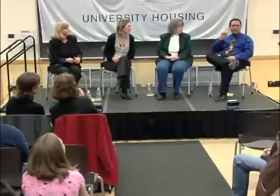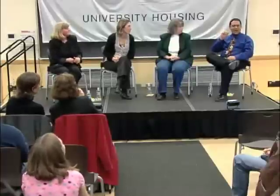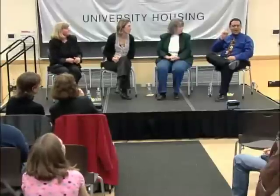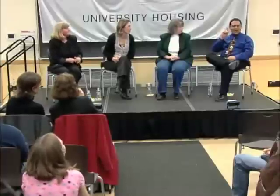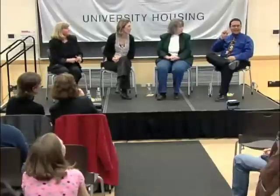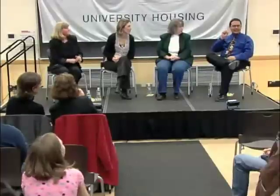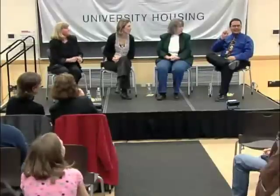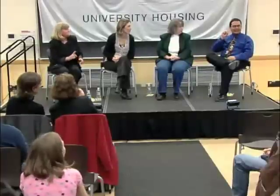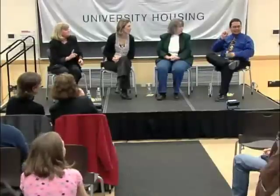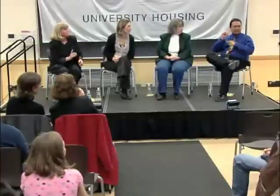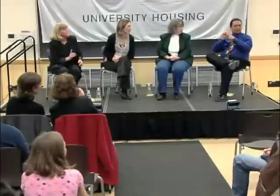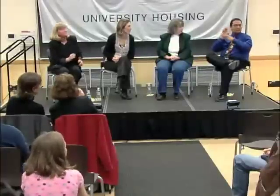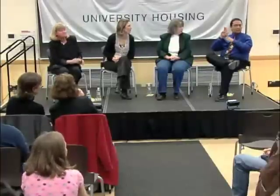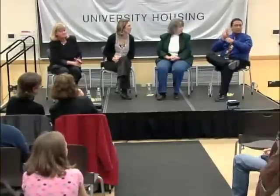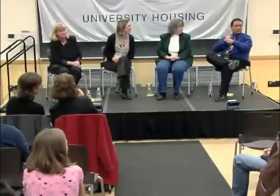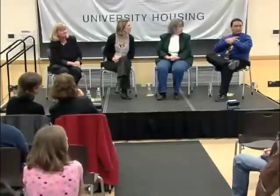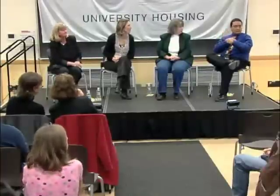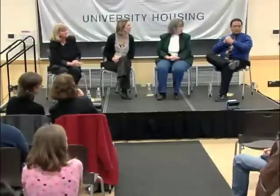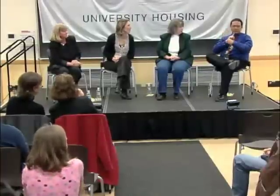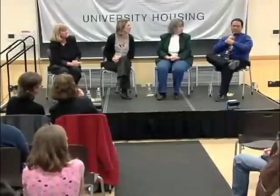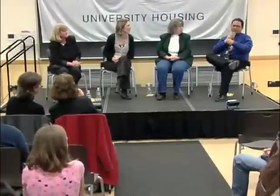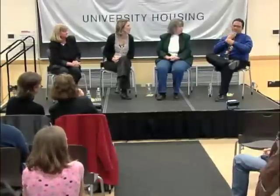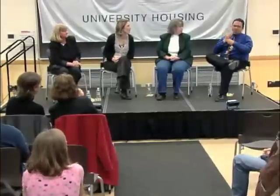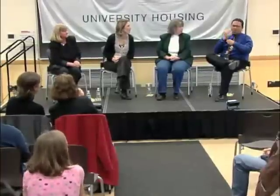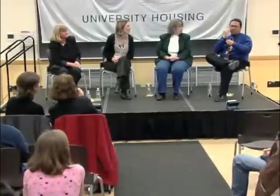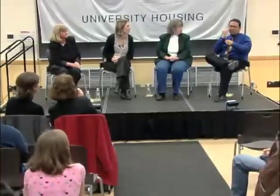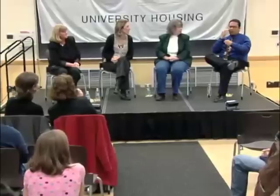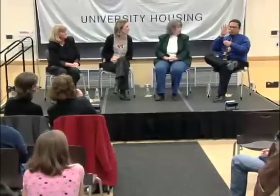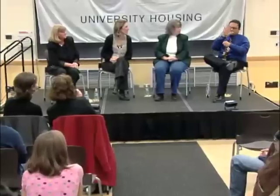Willard Madison. Oh, wow.